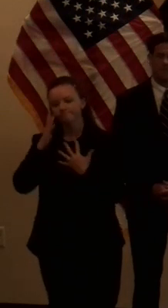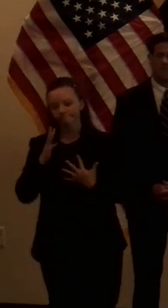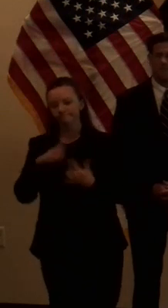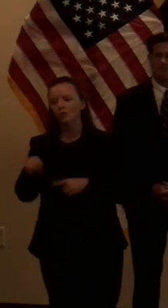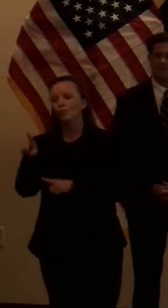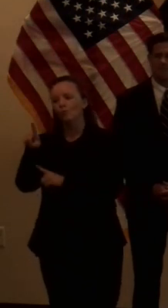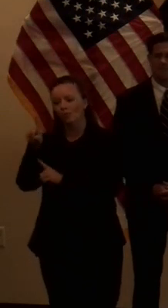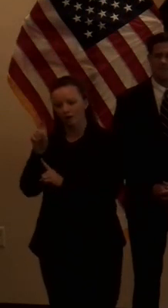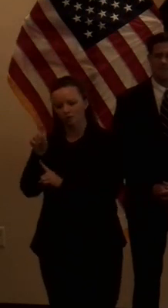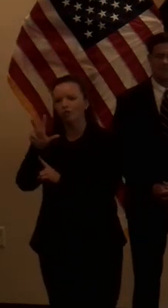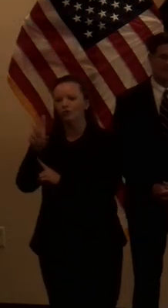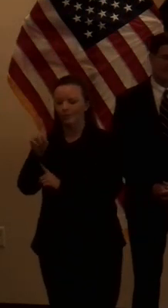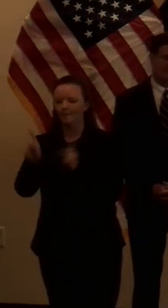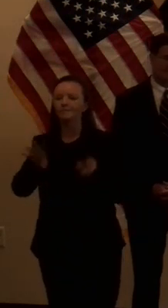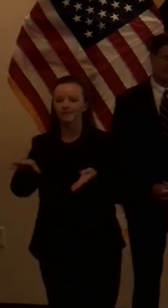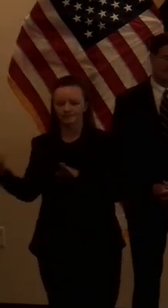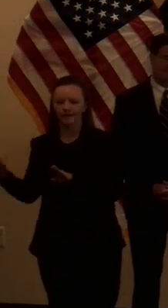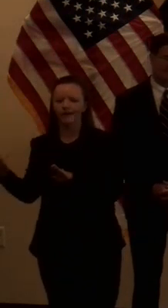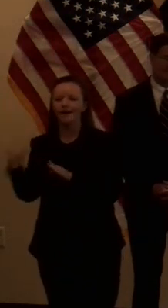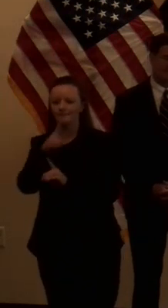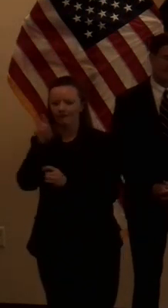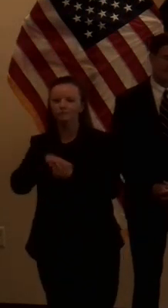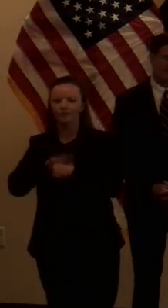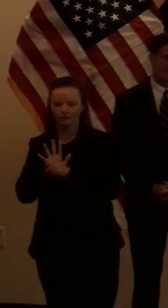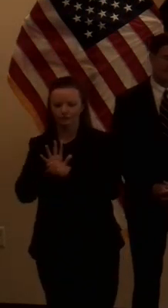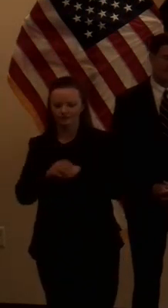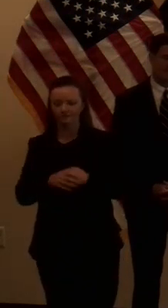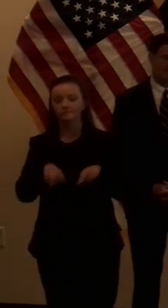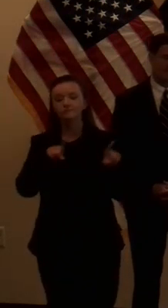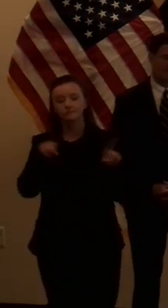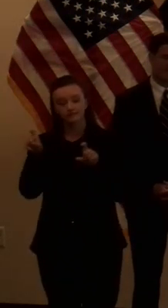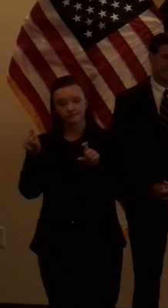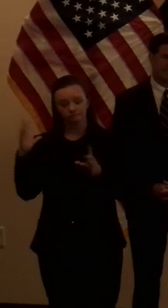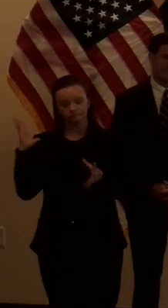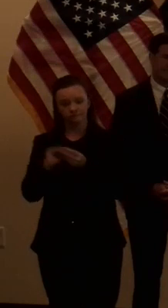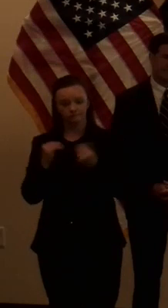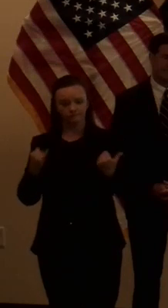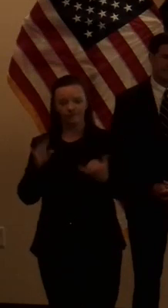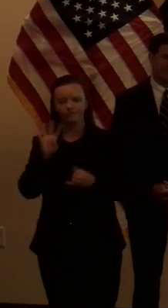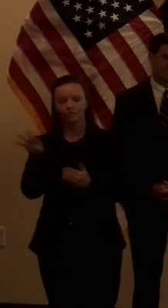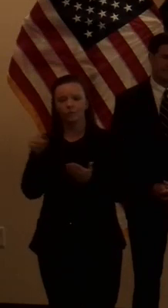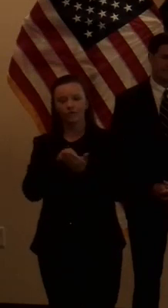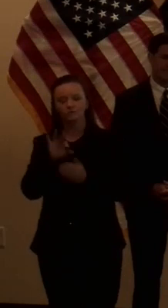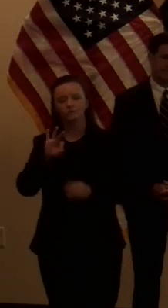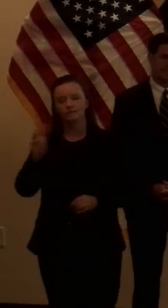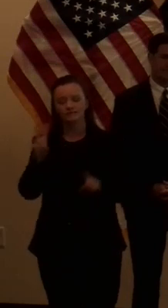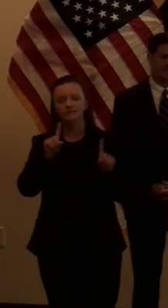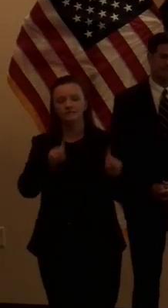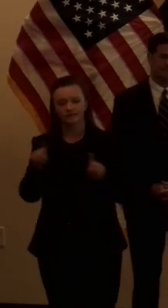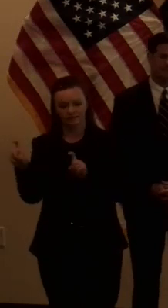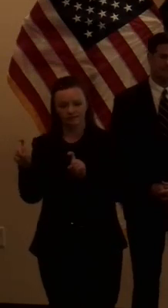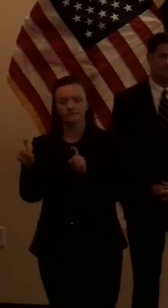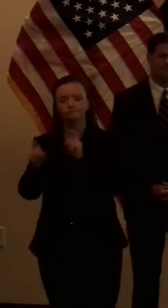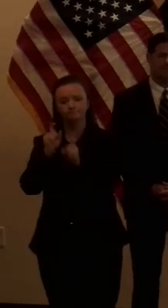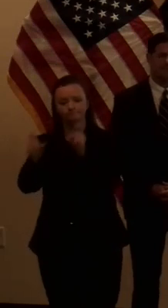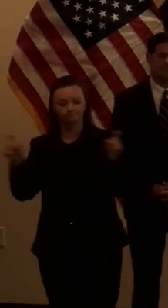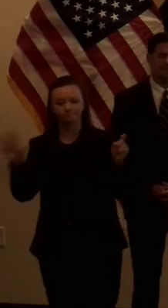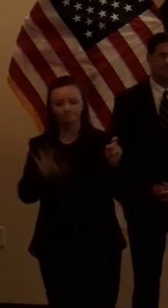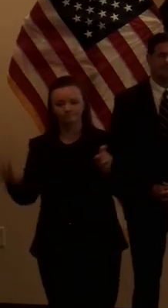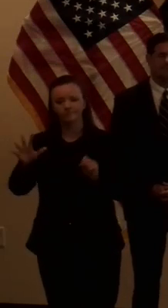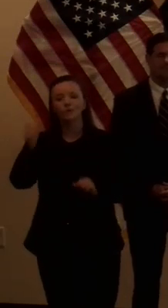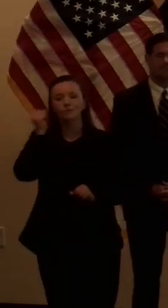131 deaths. On testing, to date, we have had 44,096 tests administered in